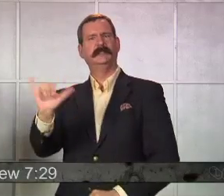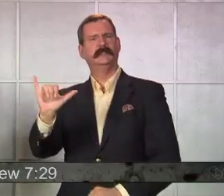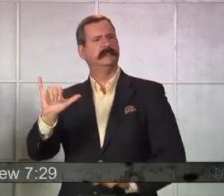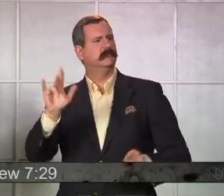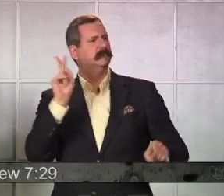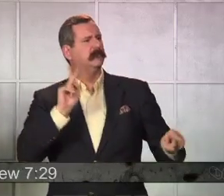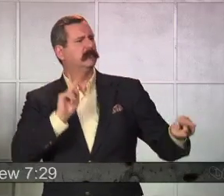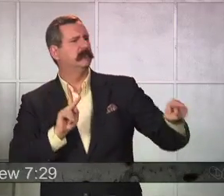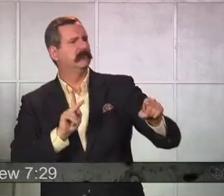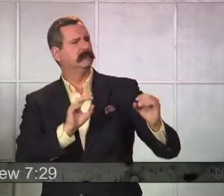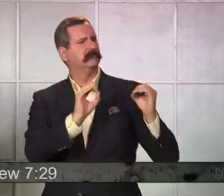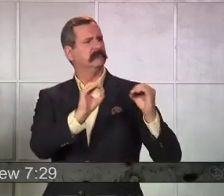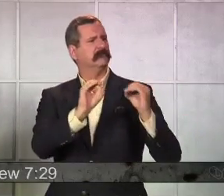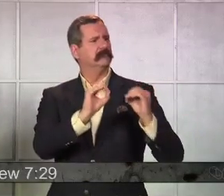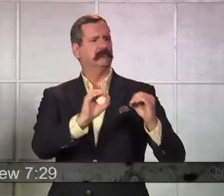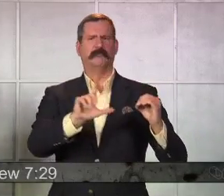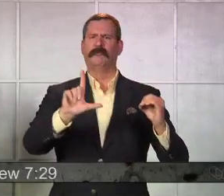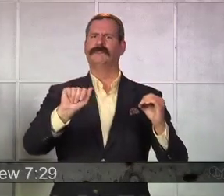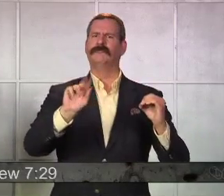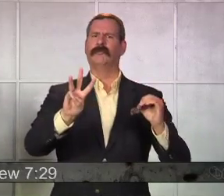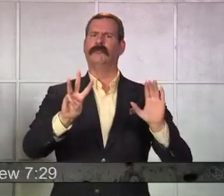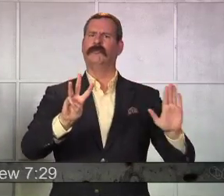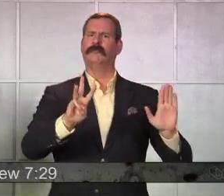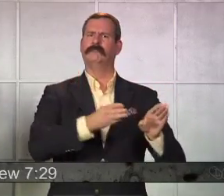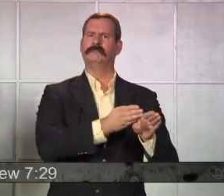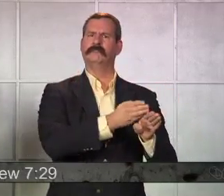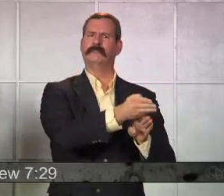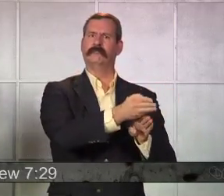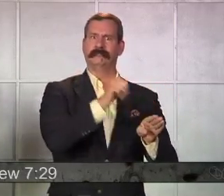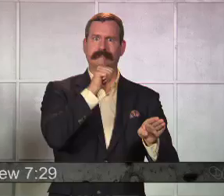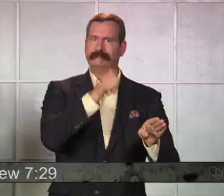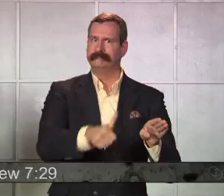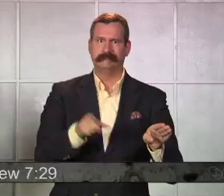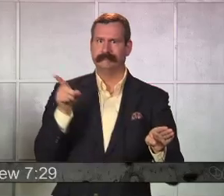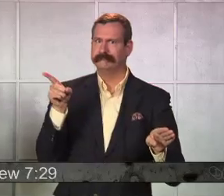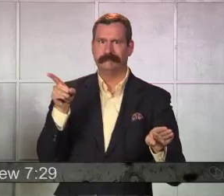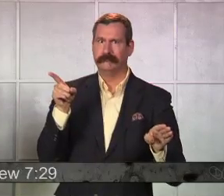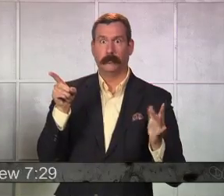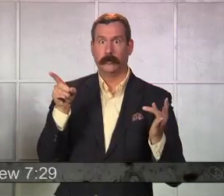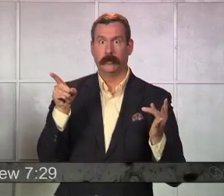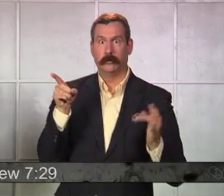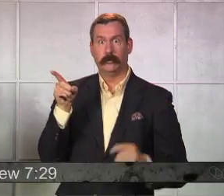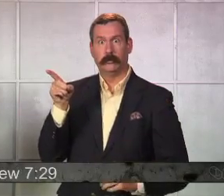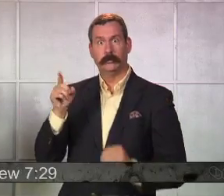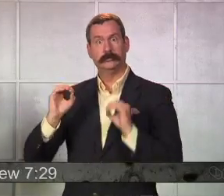one who had authority and not as their teachers of their law.